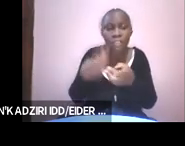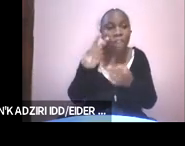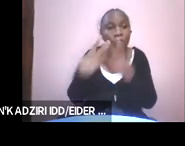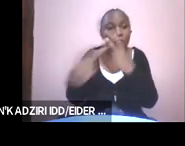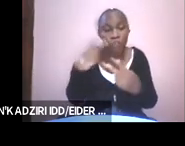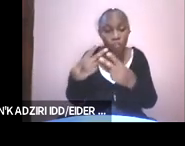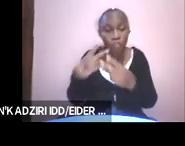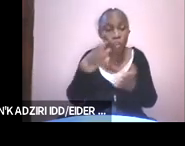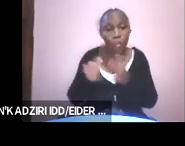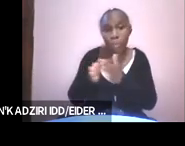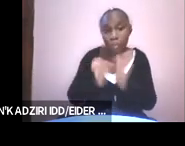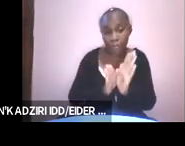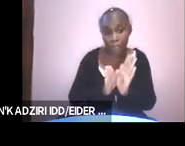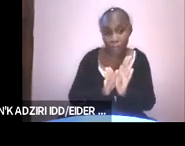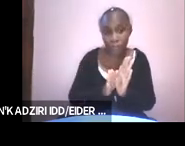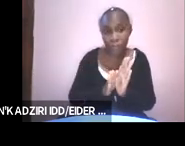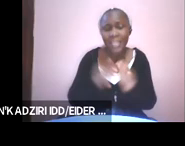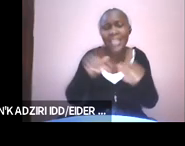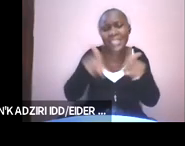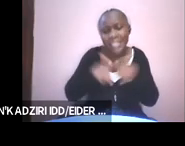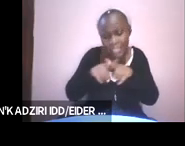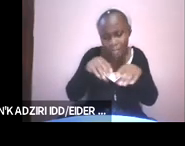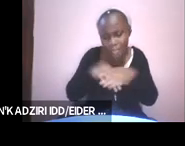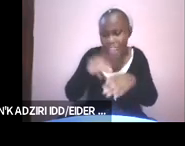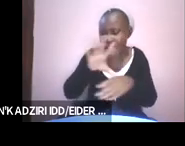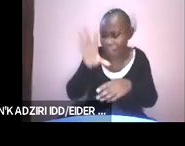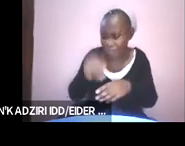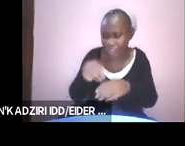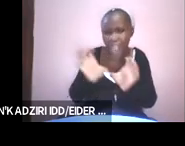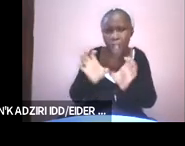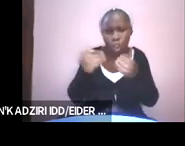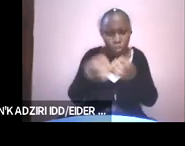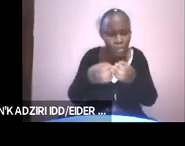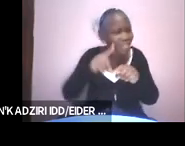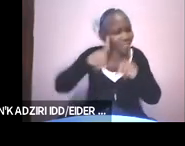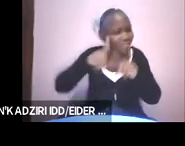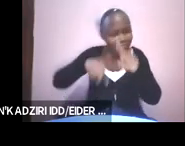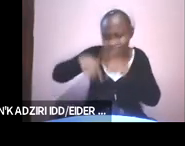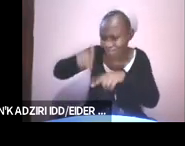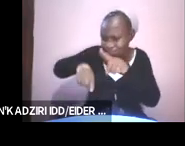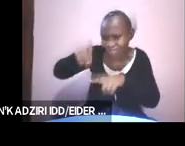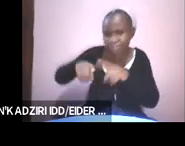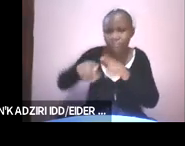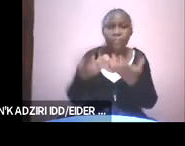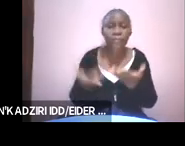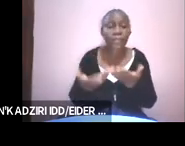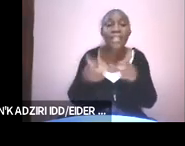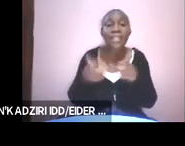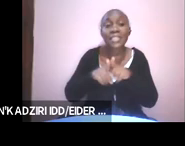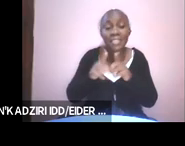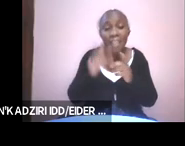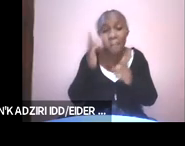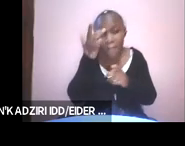because we are, even in Africa, we are diverse communities. In Asia, we are diverse communities. We have diverse viewpoints